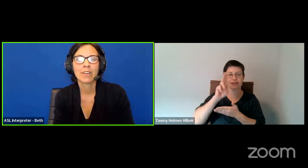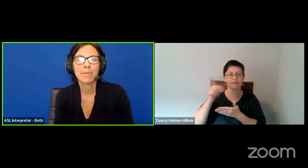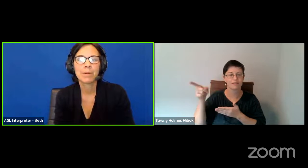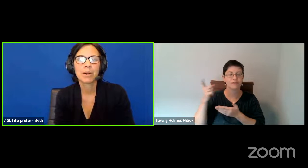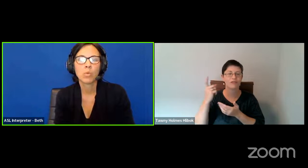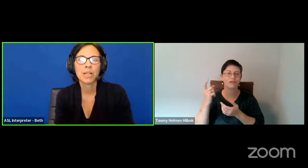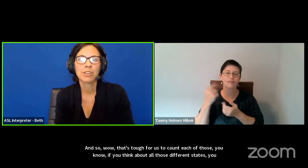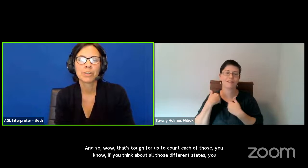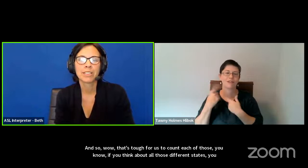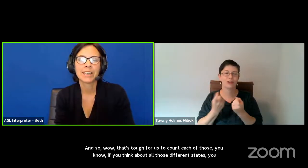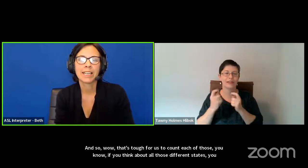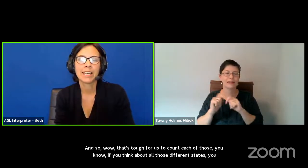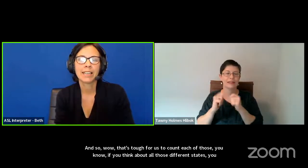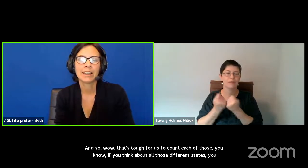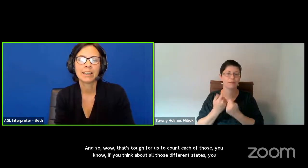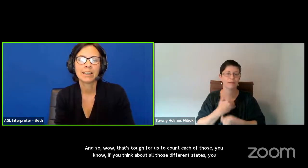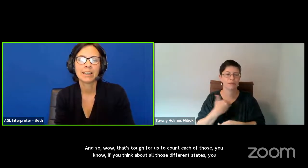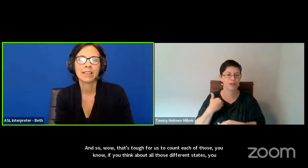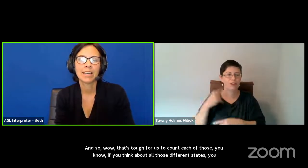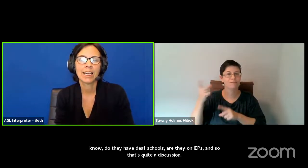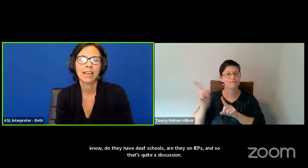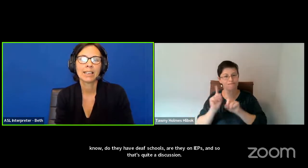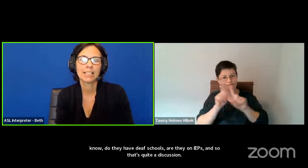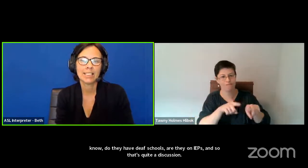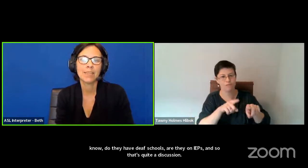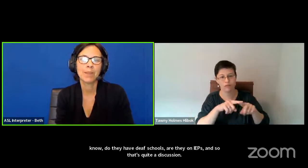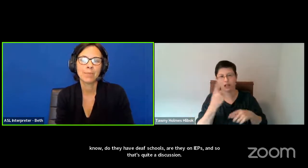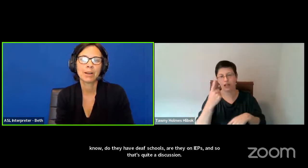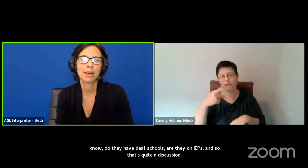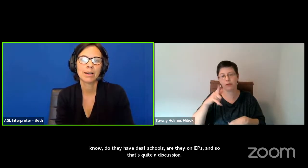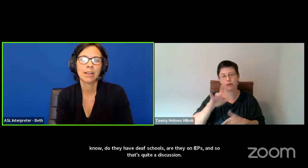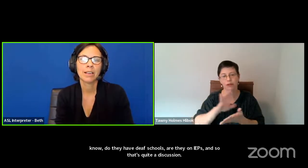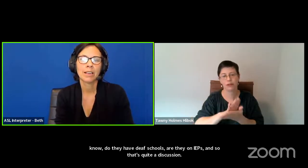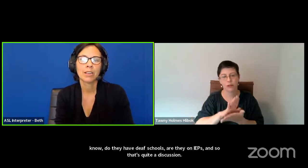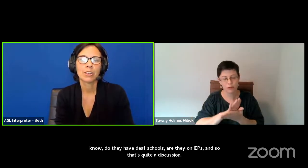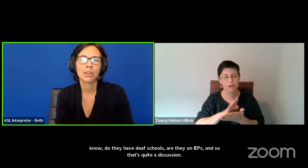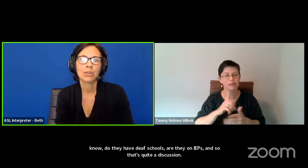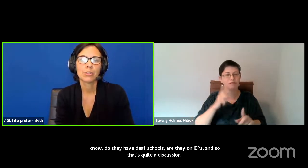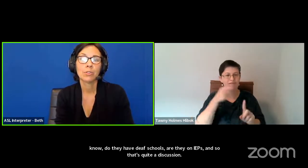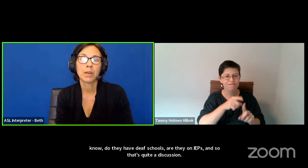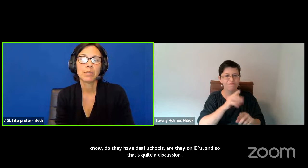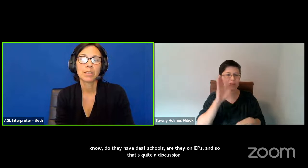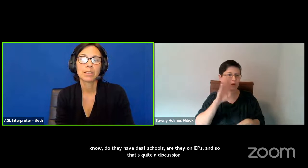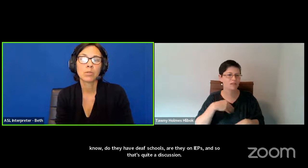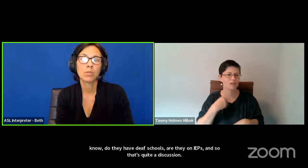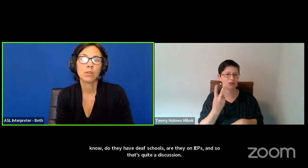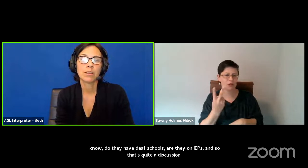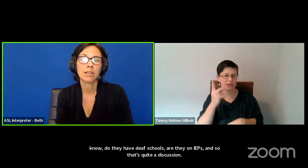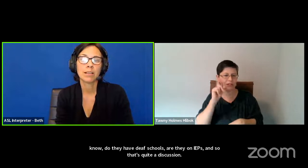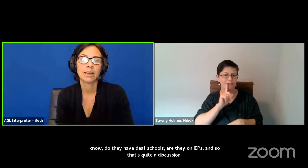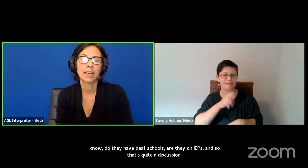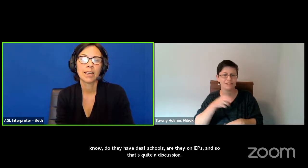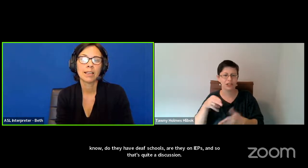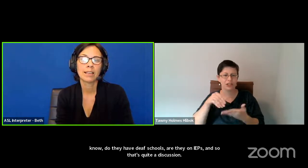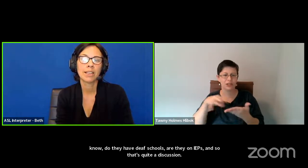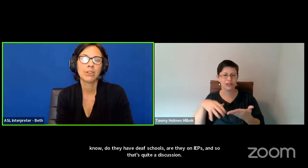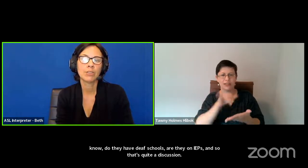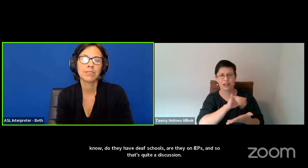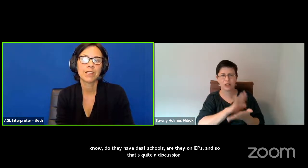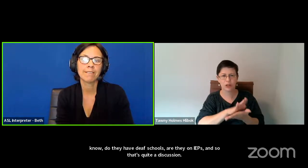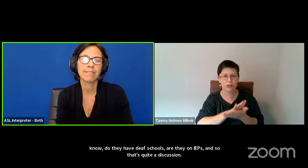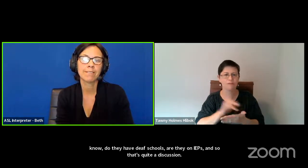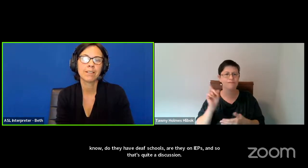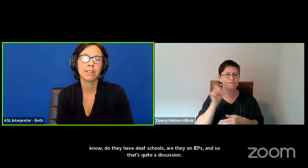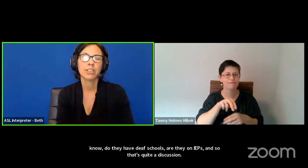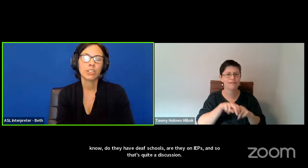I remember one university, they had a team member go to a public school, and they knew